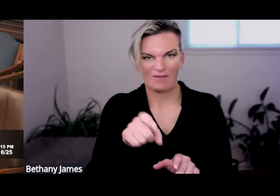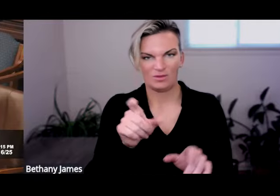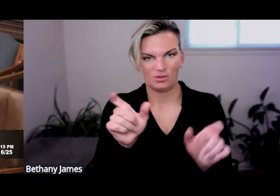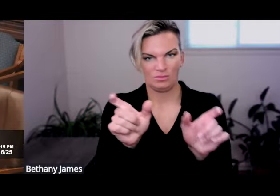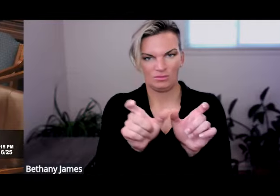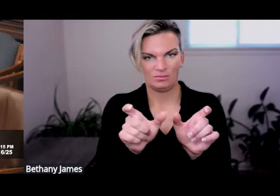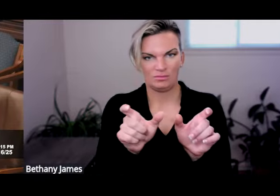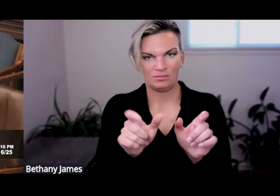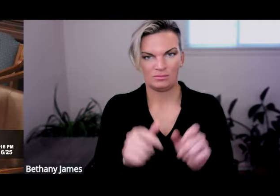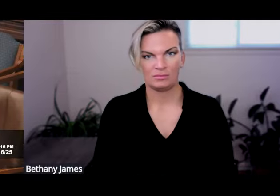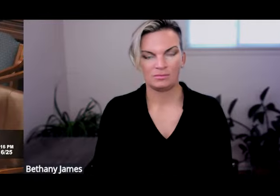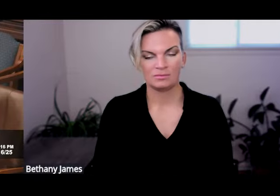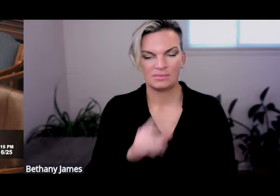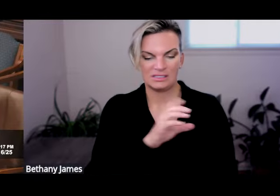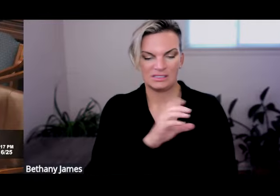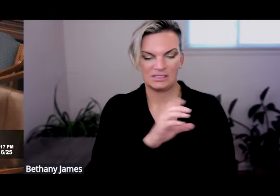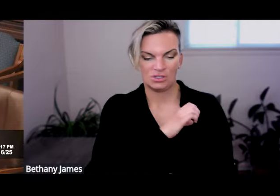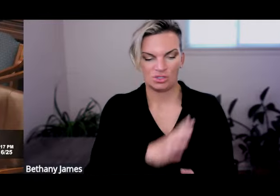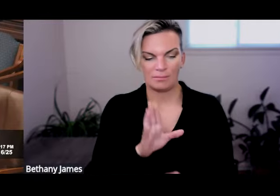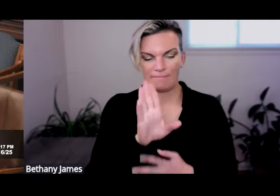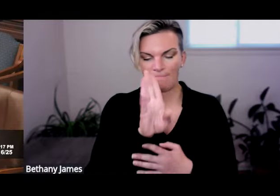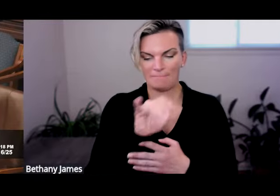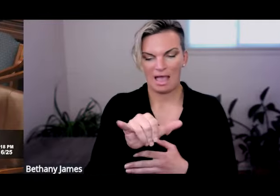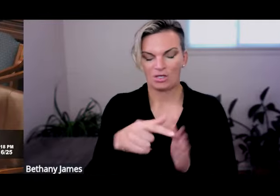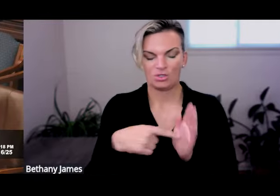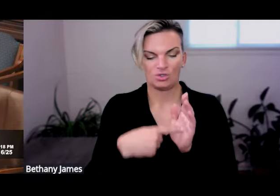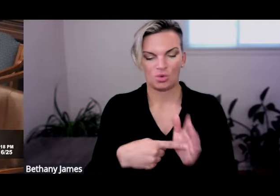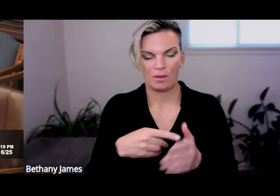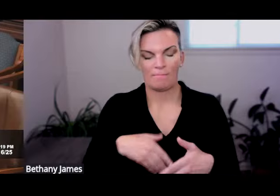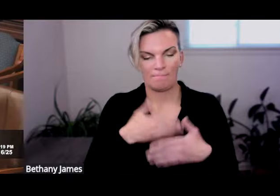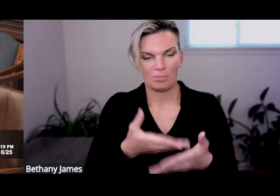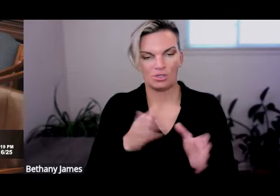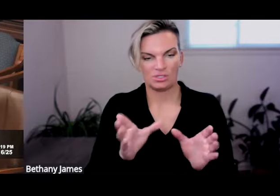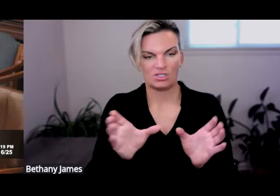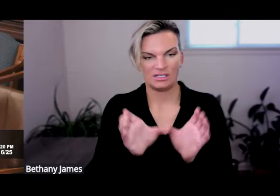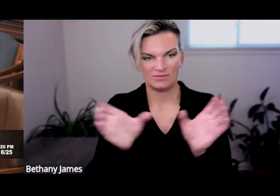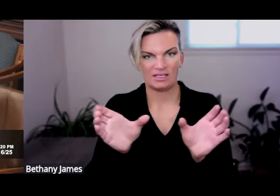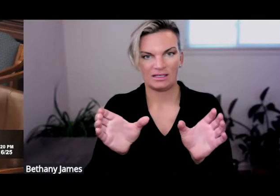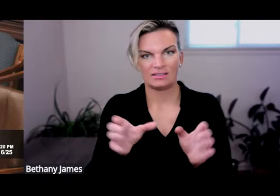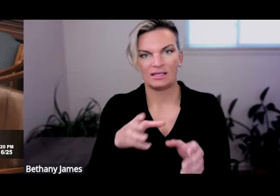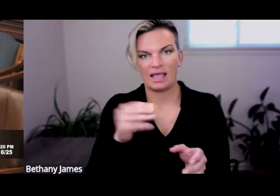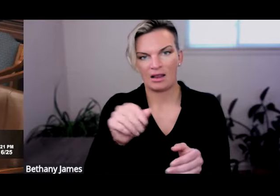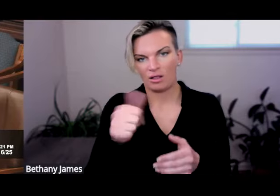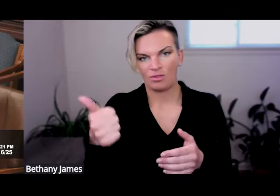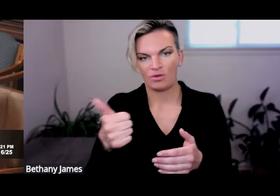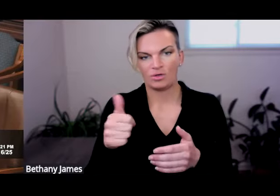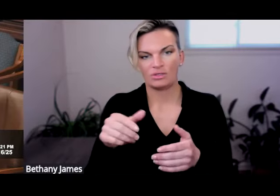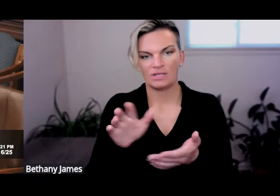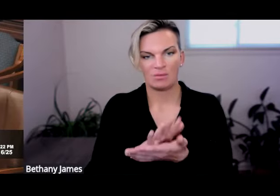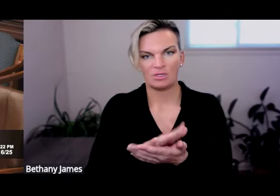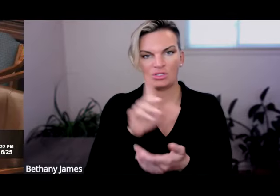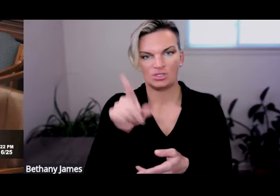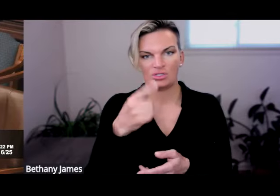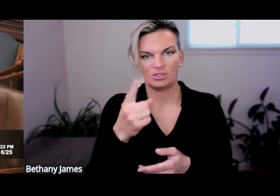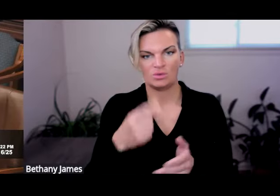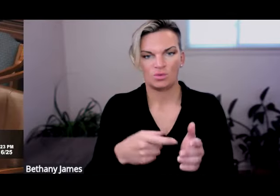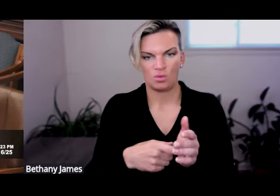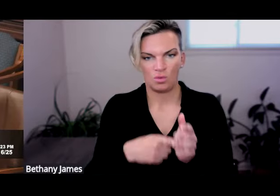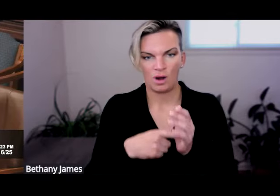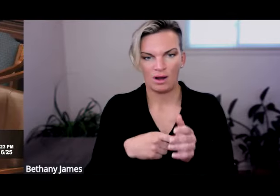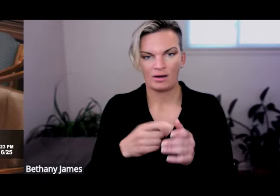Fifth line down, citizenship by showing birth certificate, passport, and or other documents. You could simply require proof of